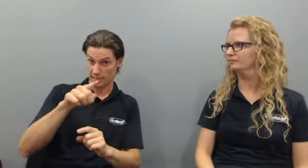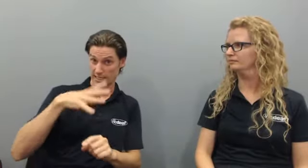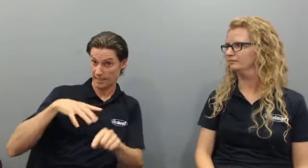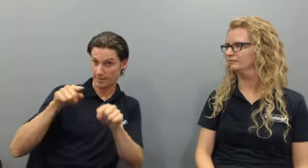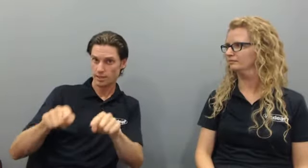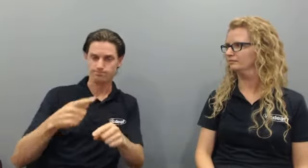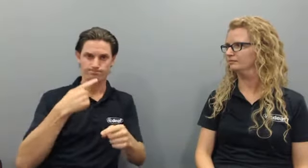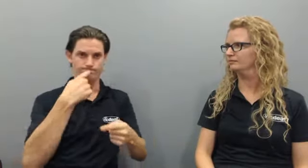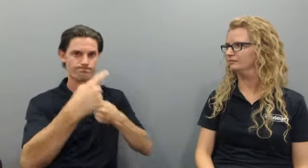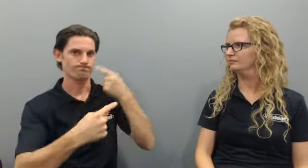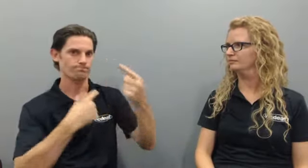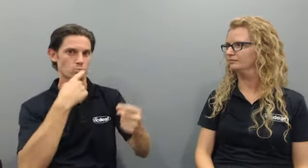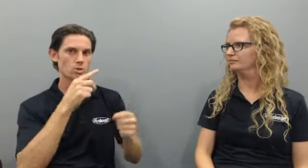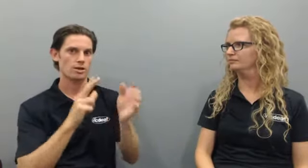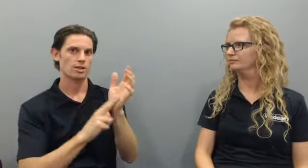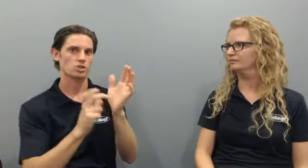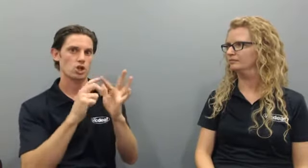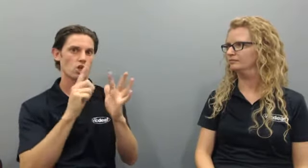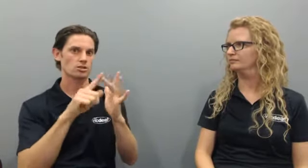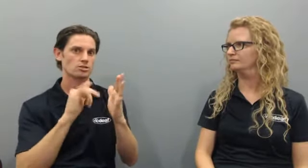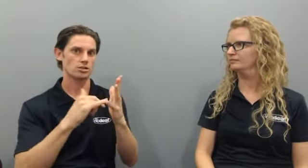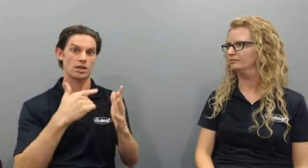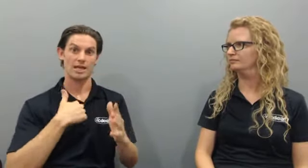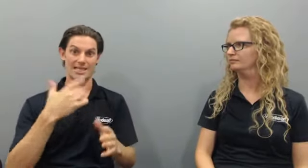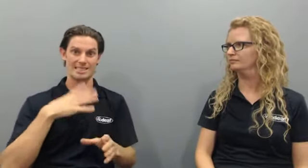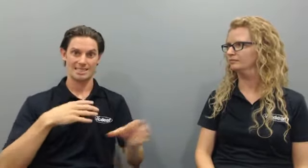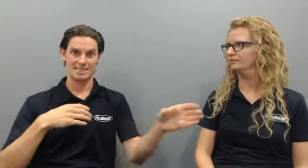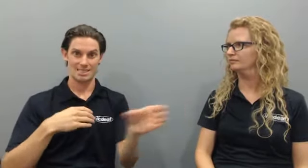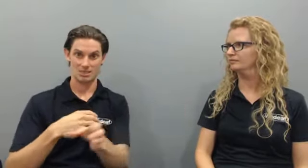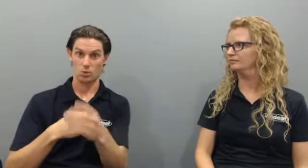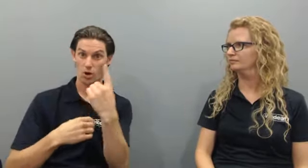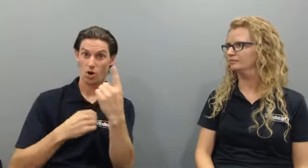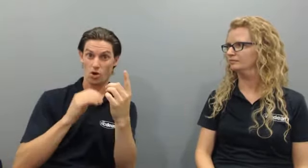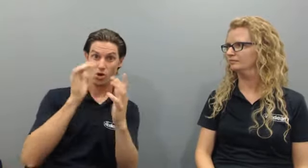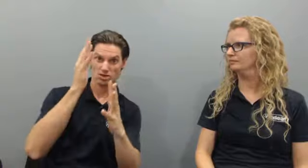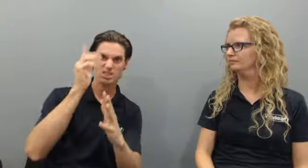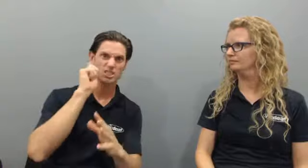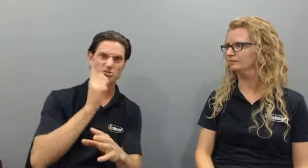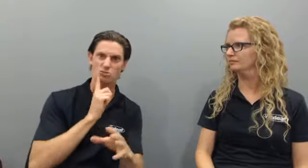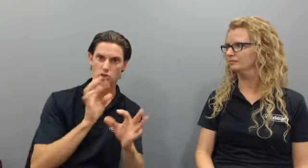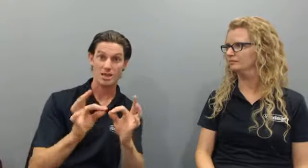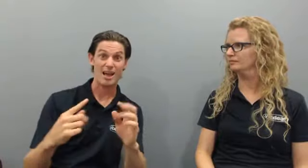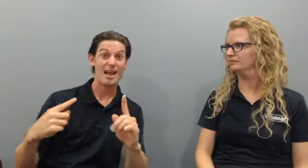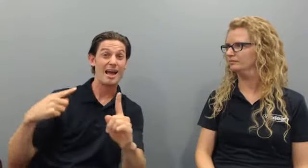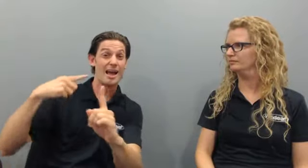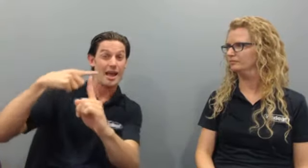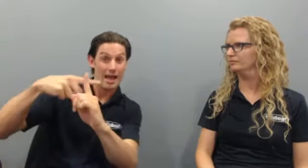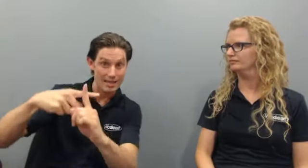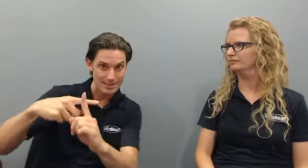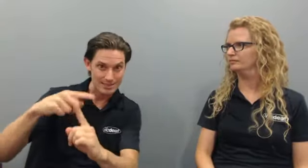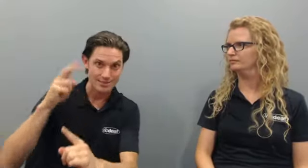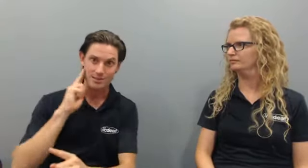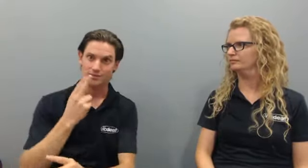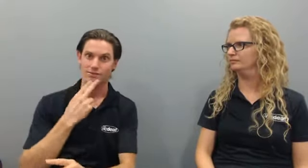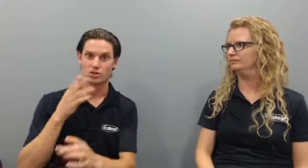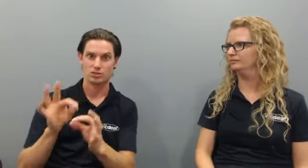is important that if you need that, you do explain that at your planning meeting. You explain that you need a hearing interpreter and